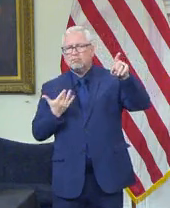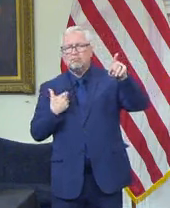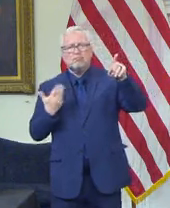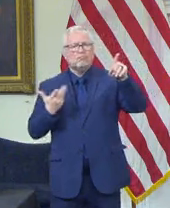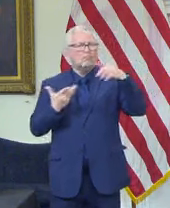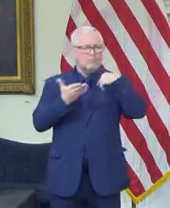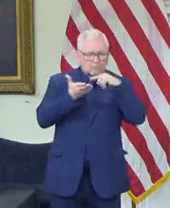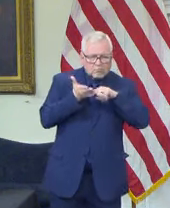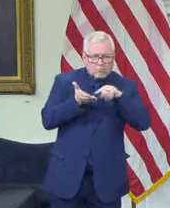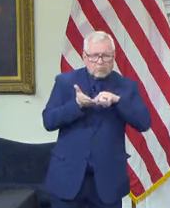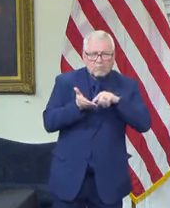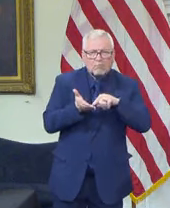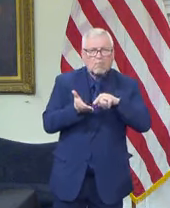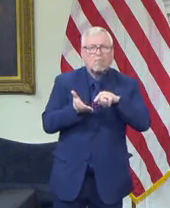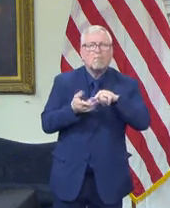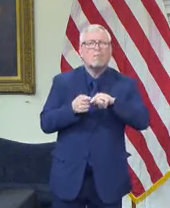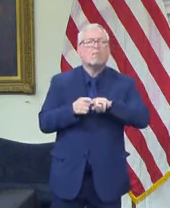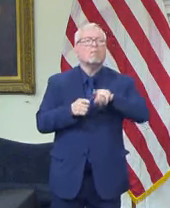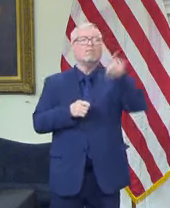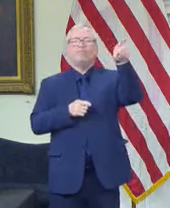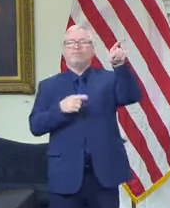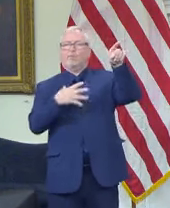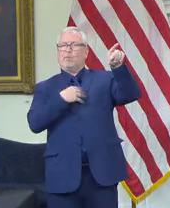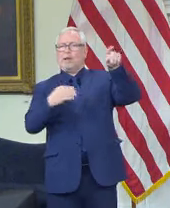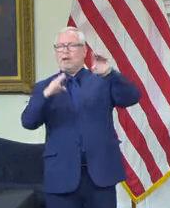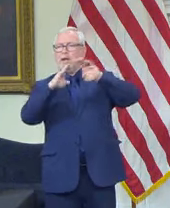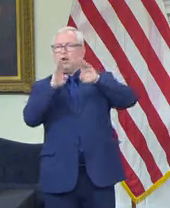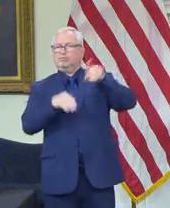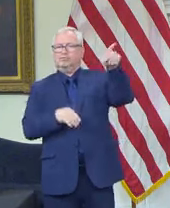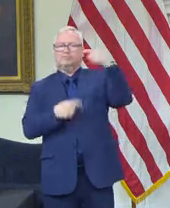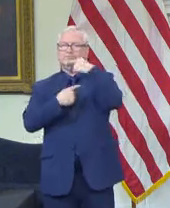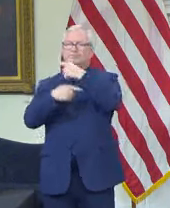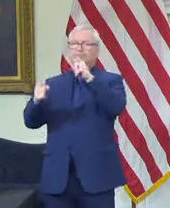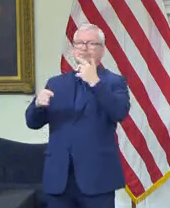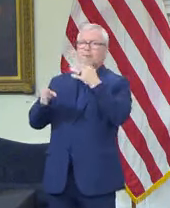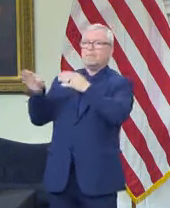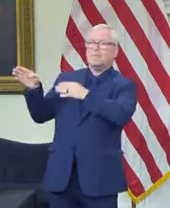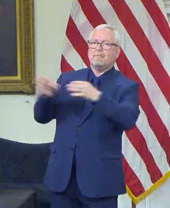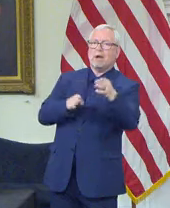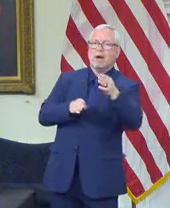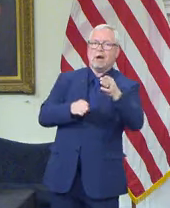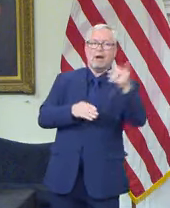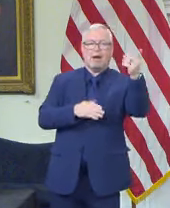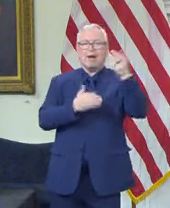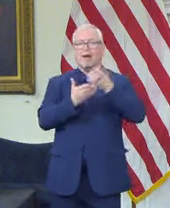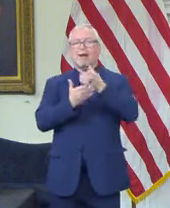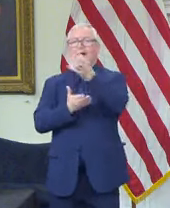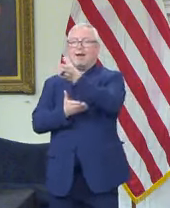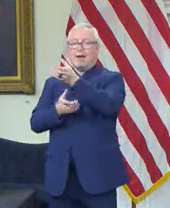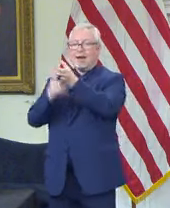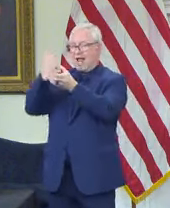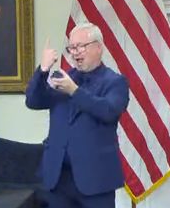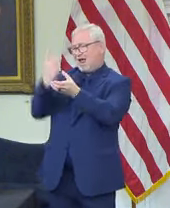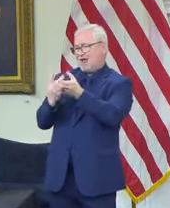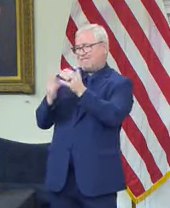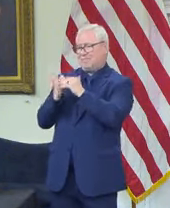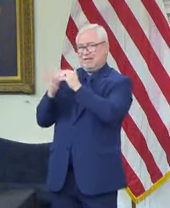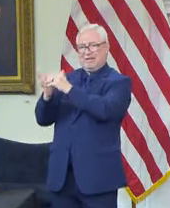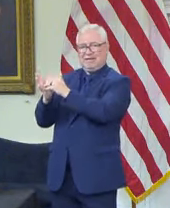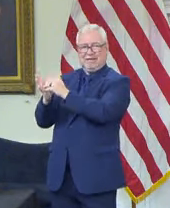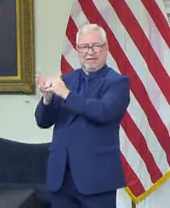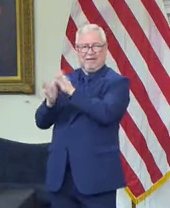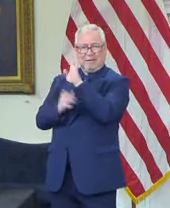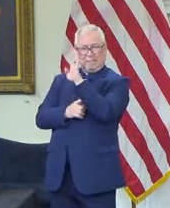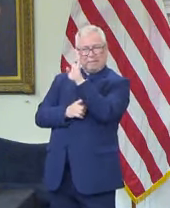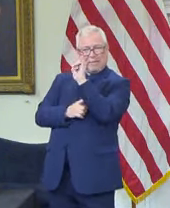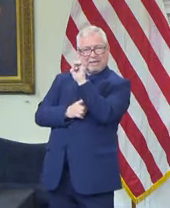White House announced their plan to acquire 500 million rapid tests. On Tuesday,